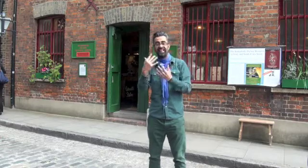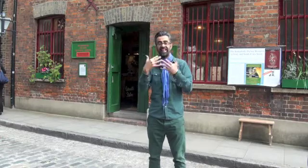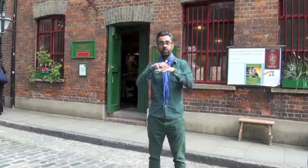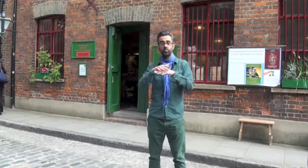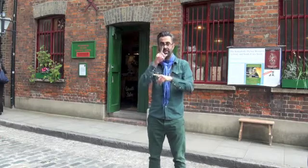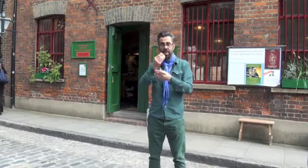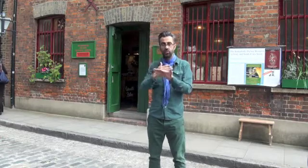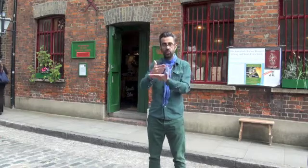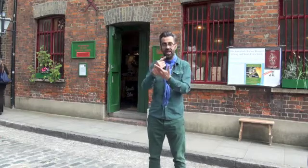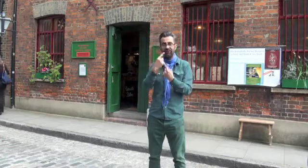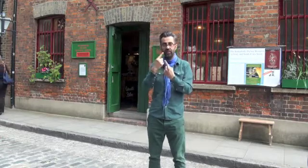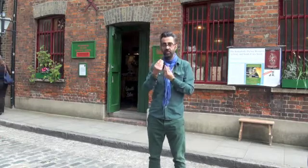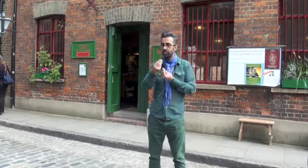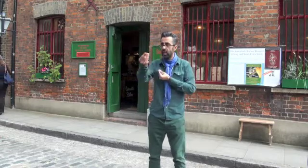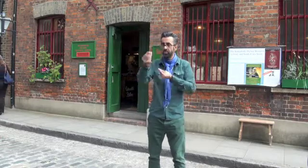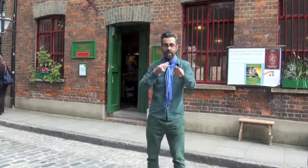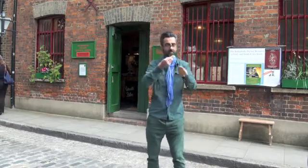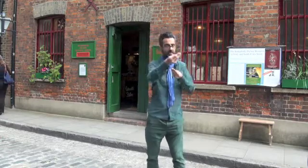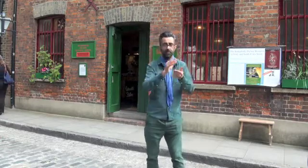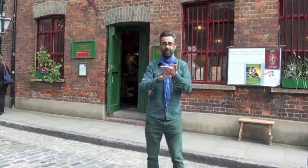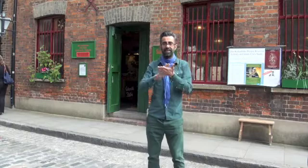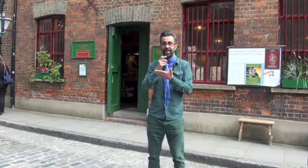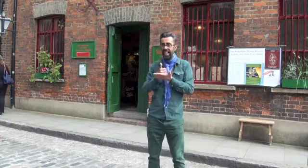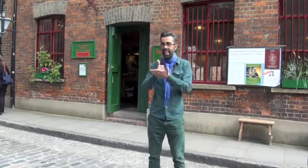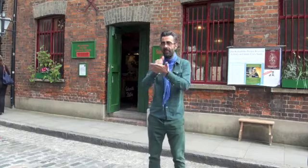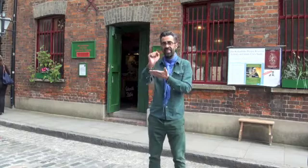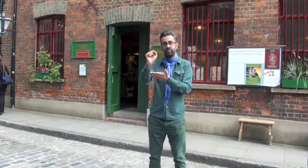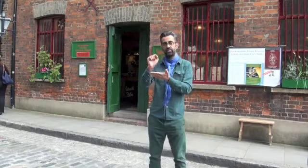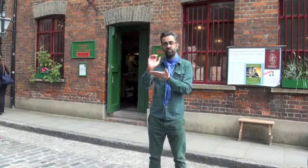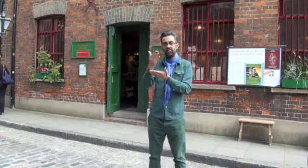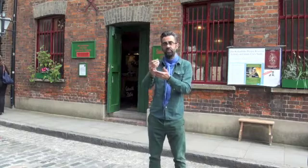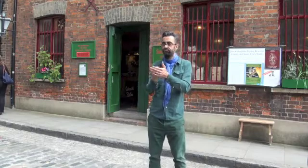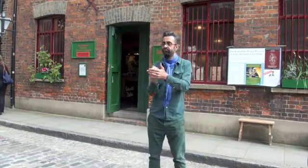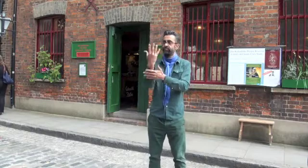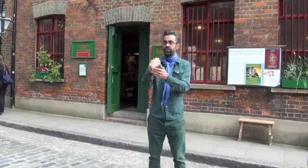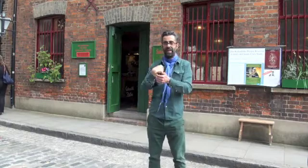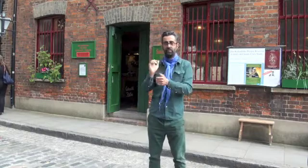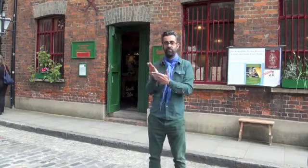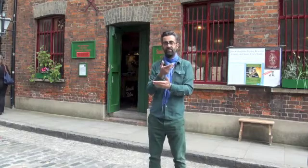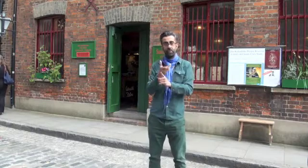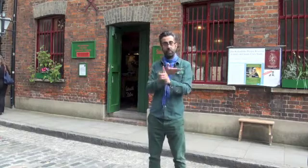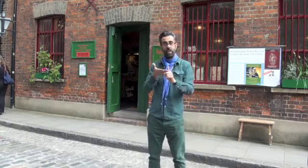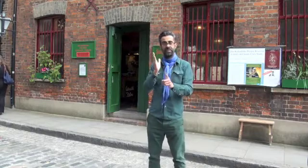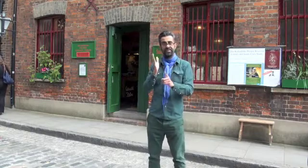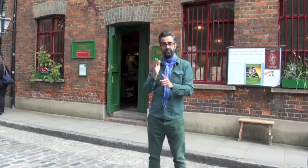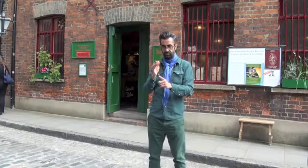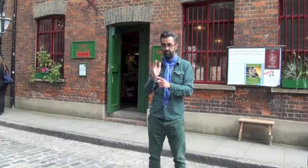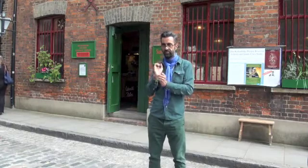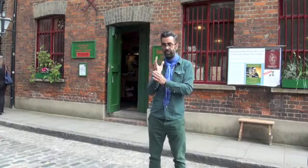everyone's talking and networking, people will be able to share information much more effectively and hopefully help create better prospects for the